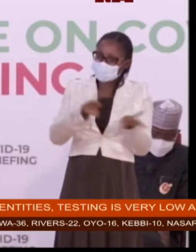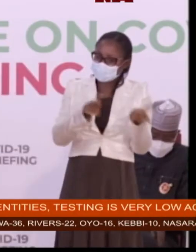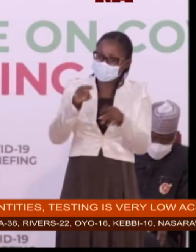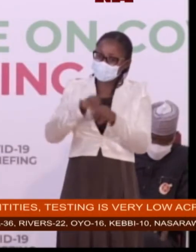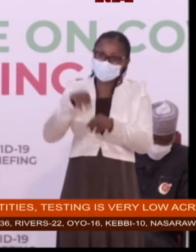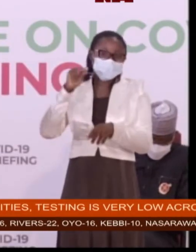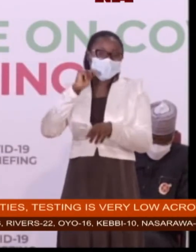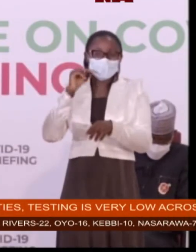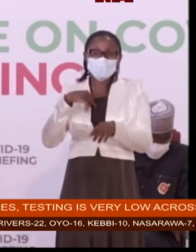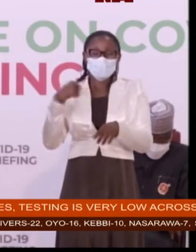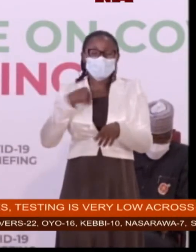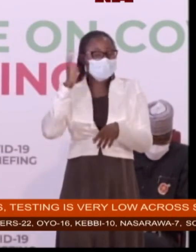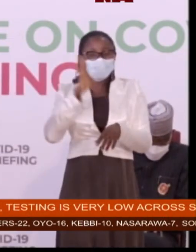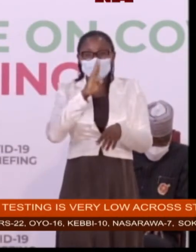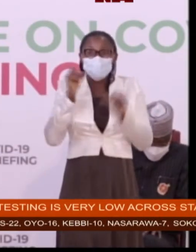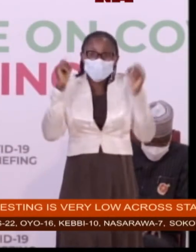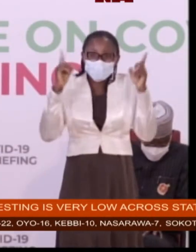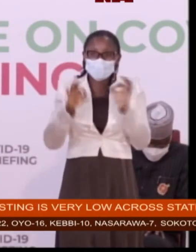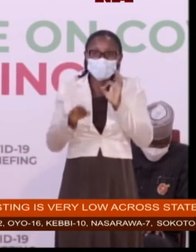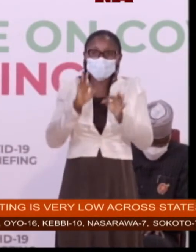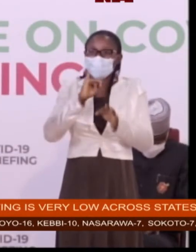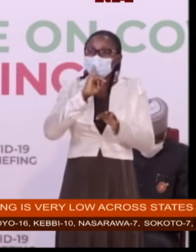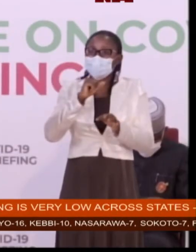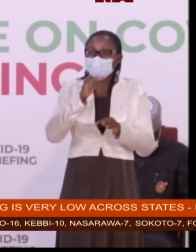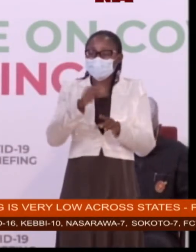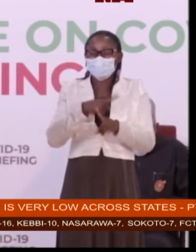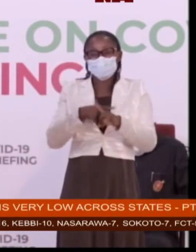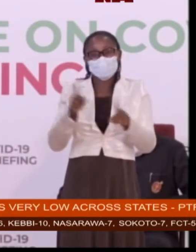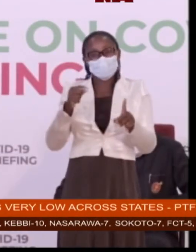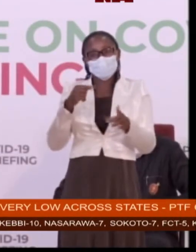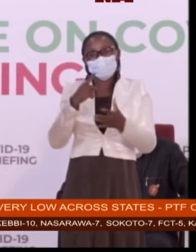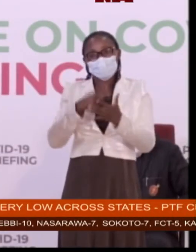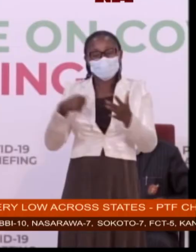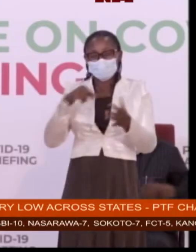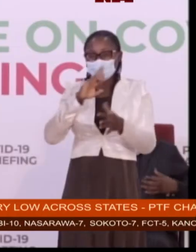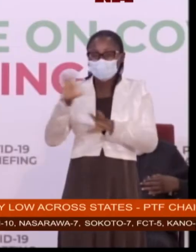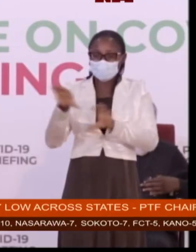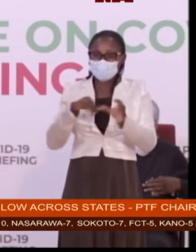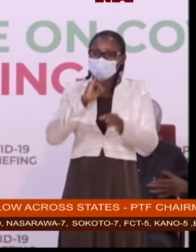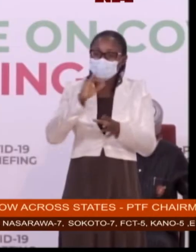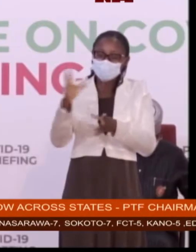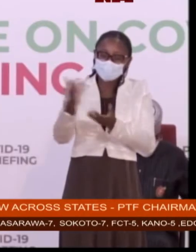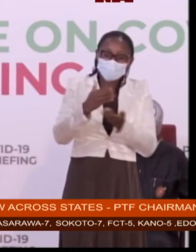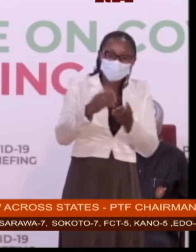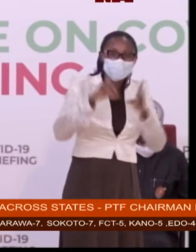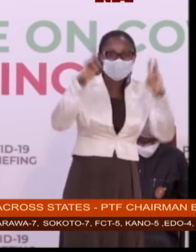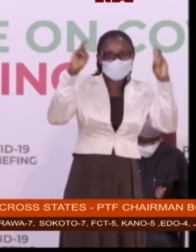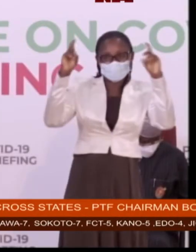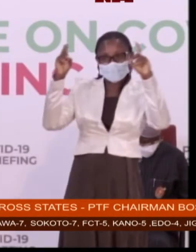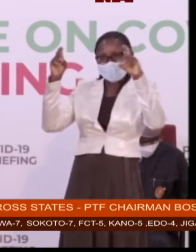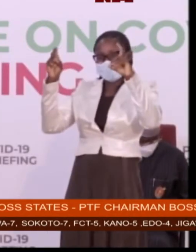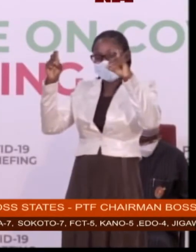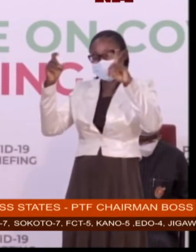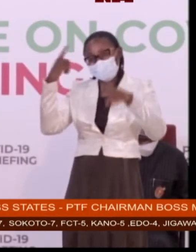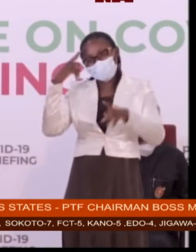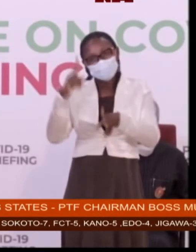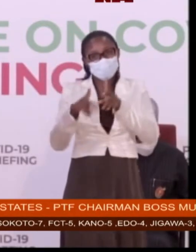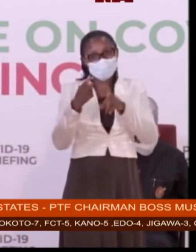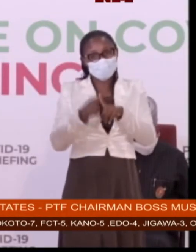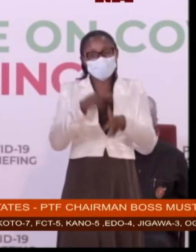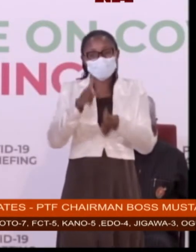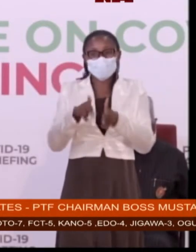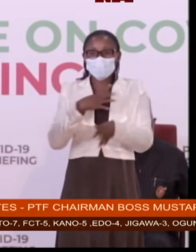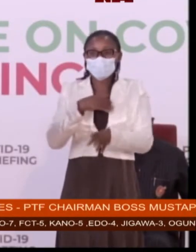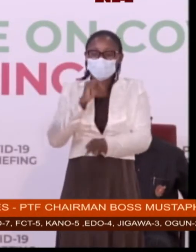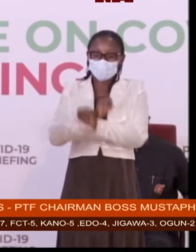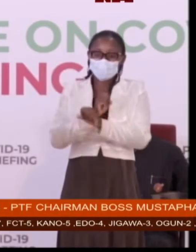not. But we simply don't know yet. So what we are doing are collecting samples of recently diagnosed cases and working